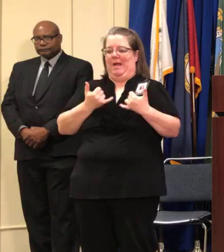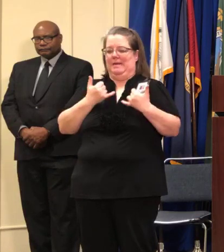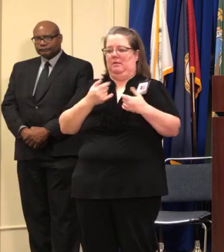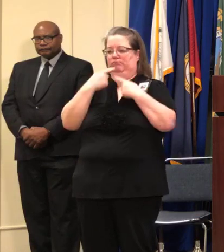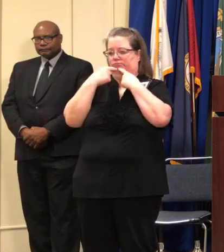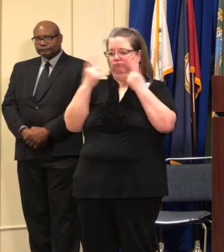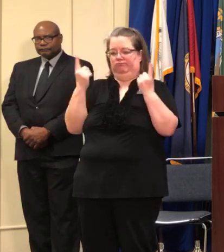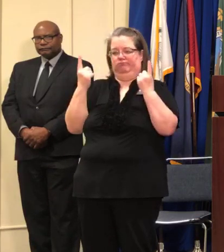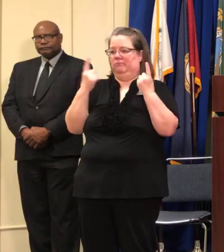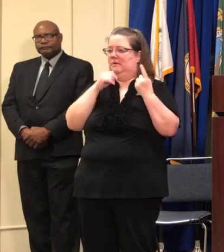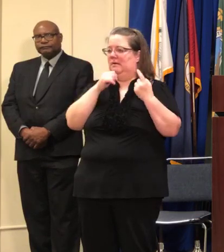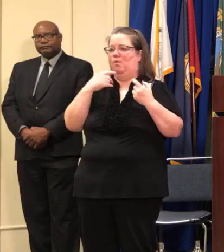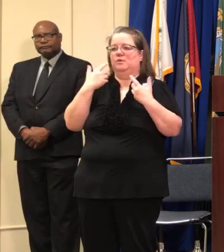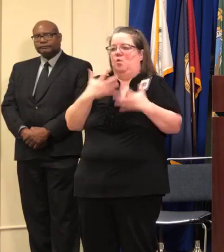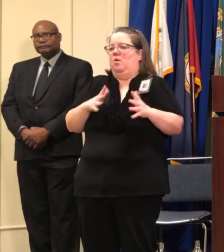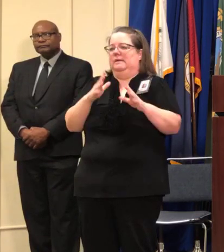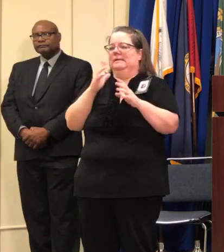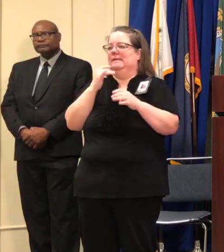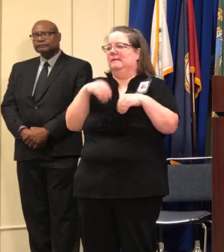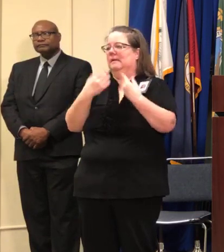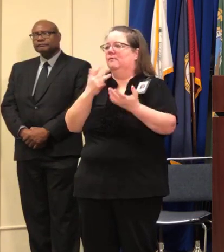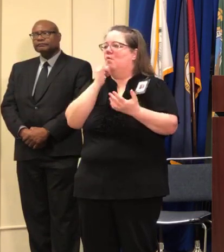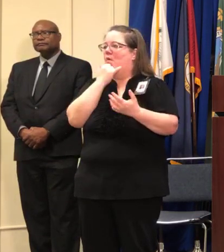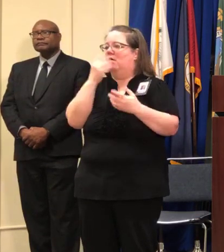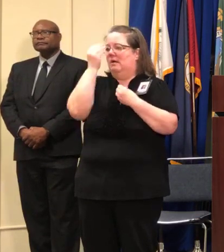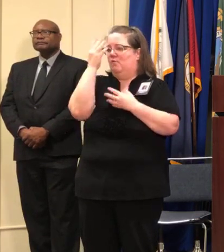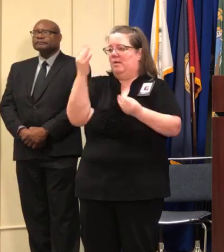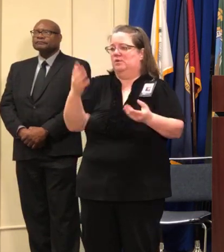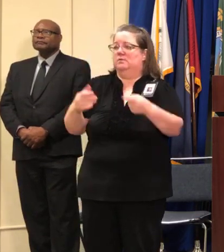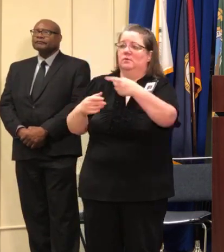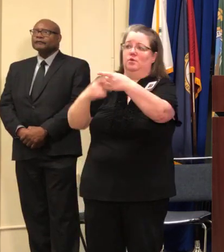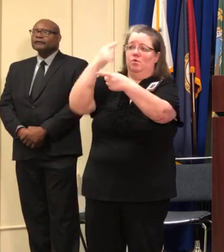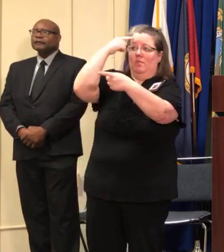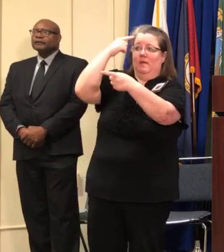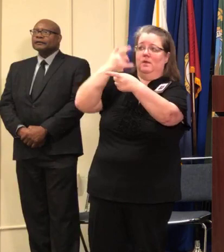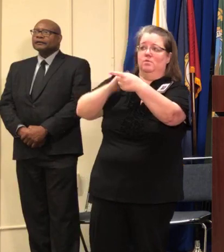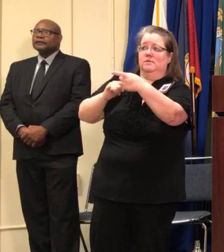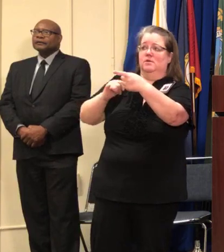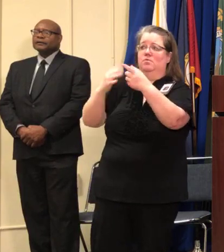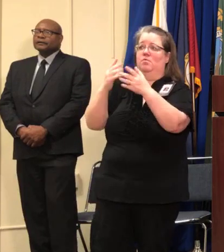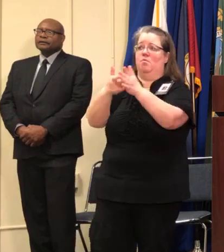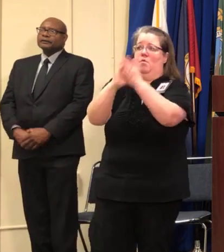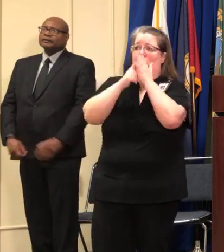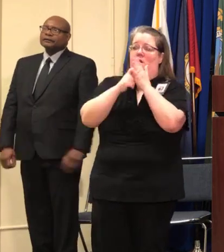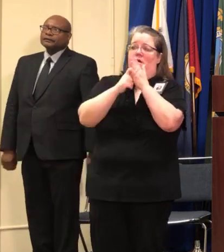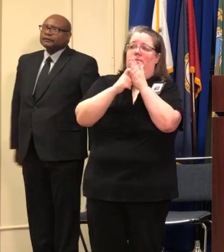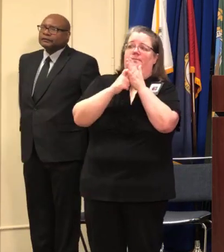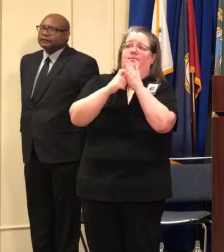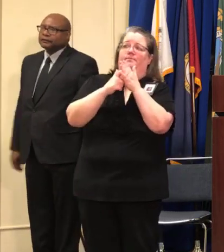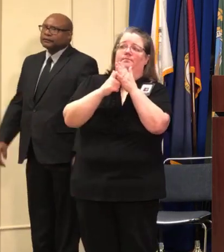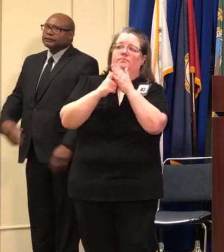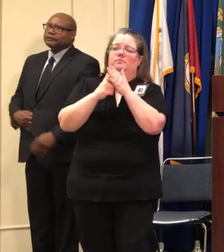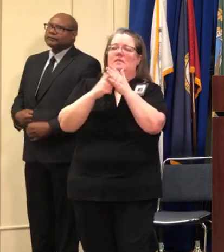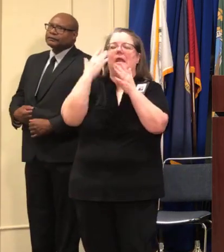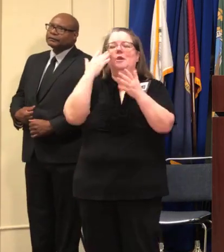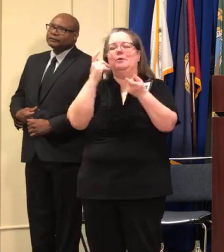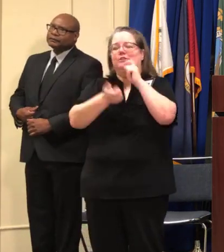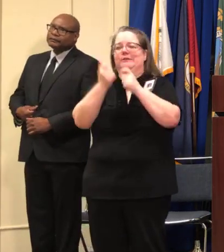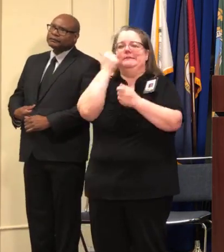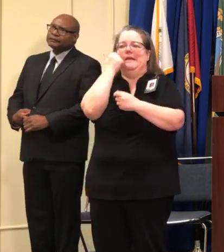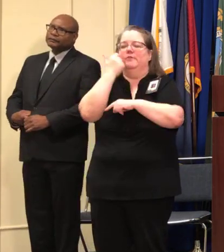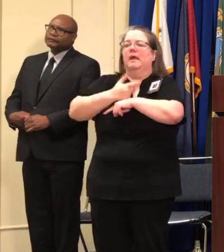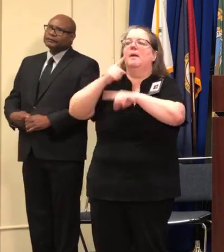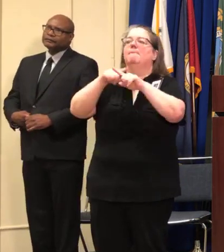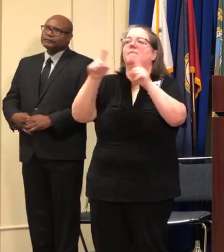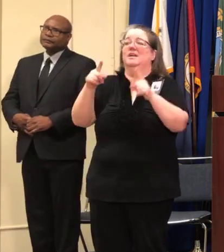release information that's inaccurate. Do you think it will still take, like you said the other day, it changes every day. Do you still